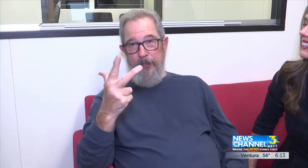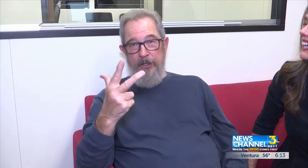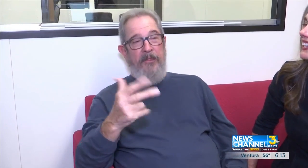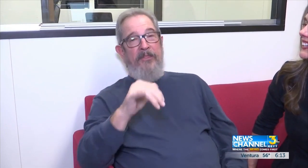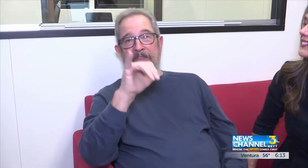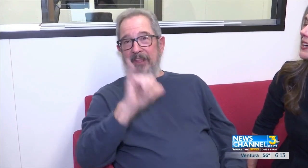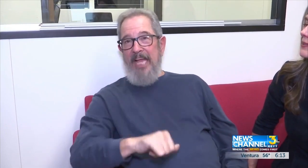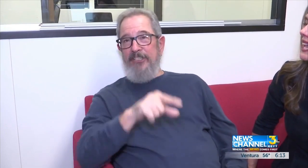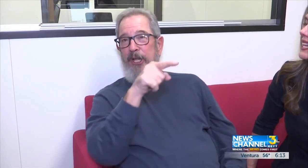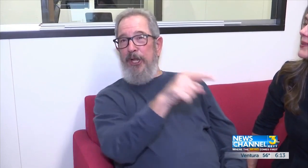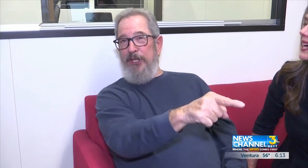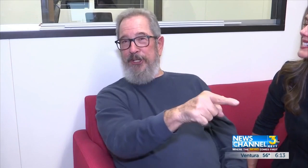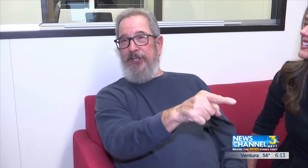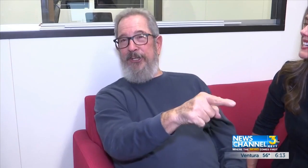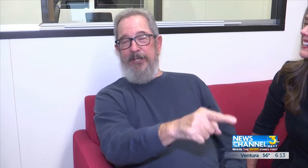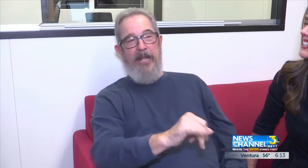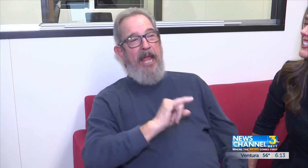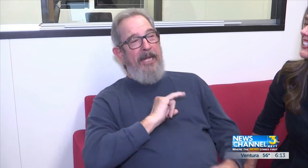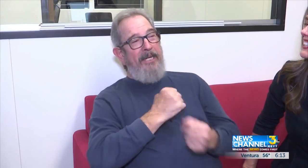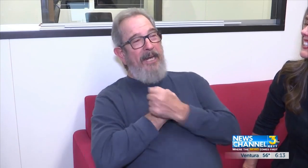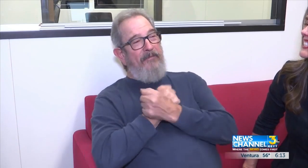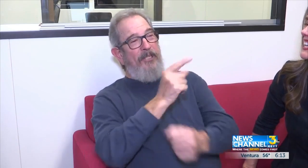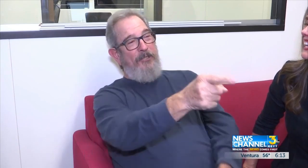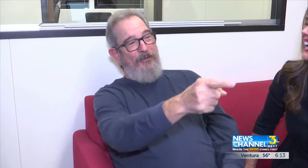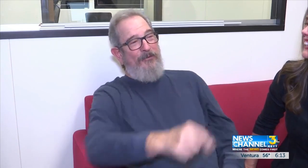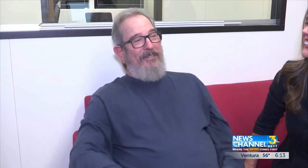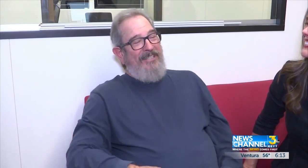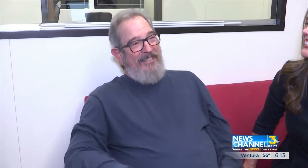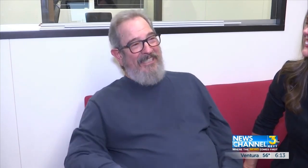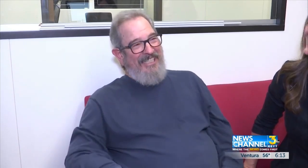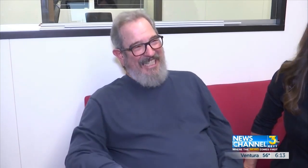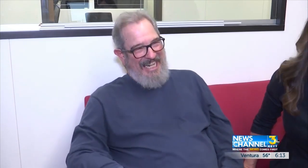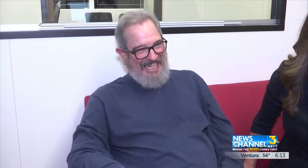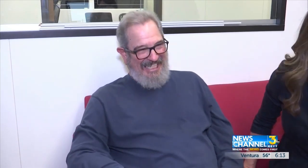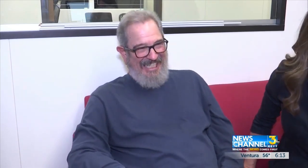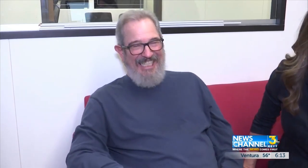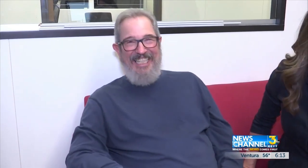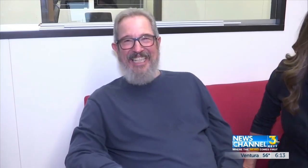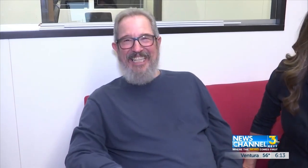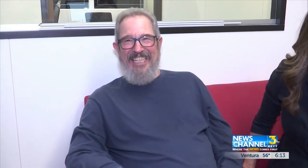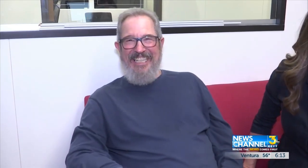Laird from KEYT. There she is, and I love you.